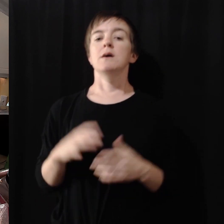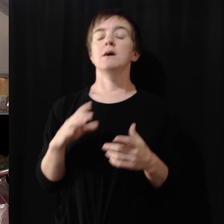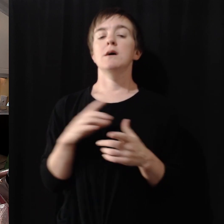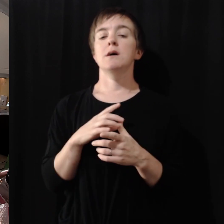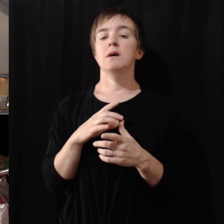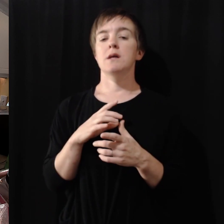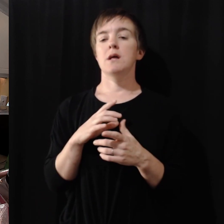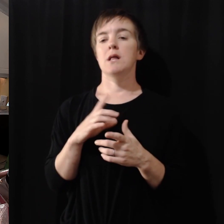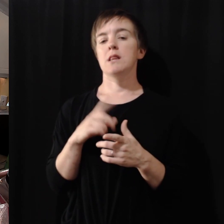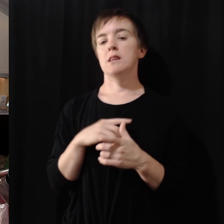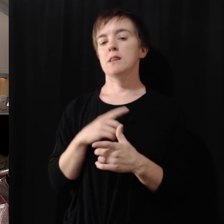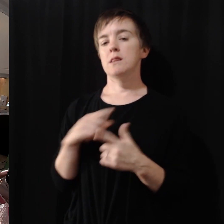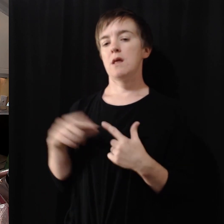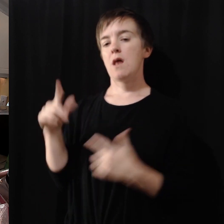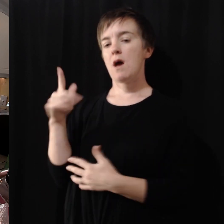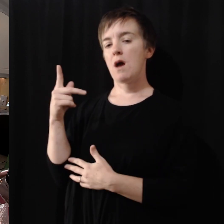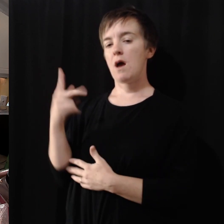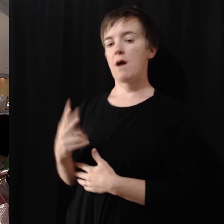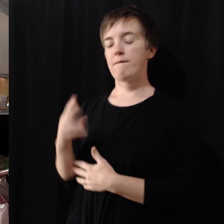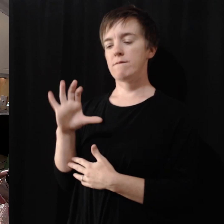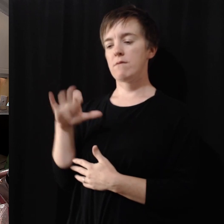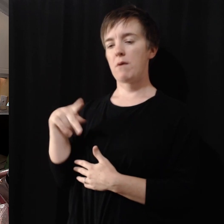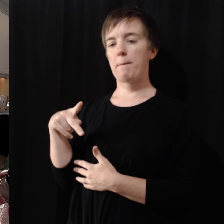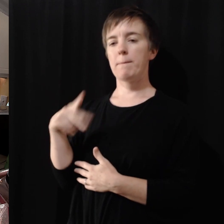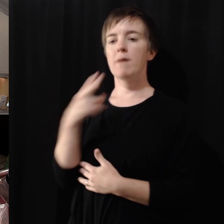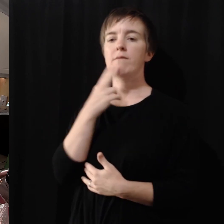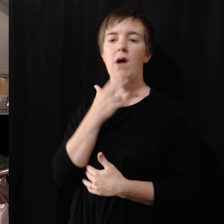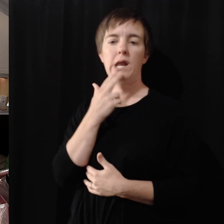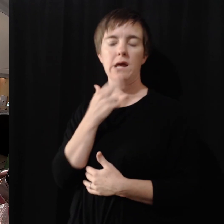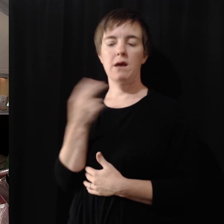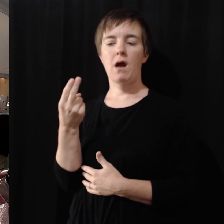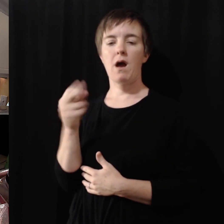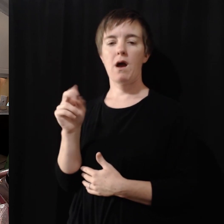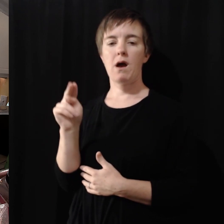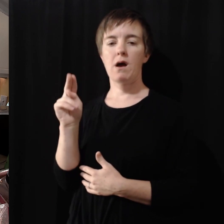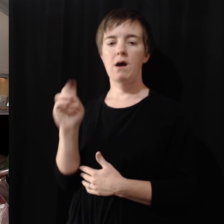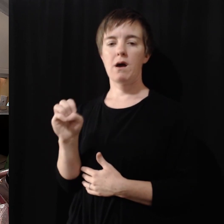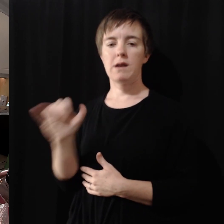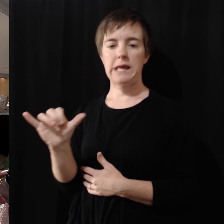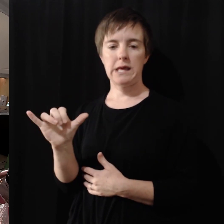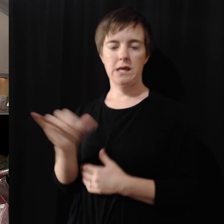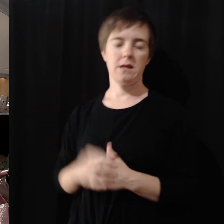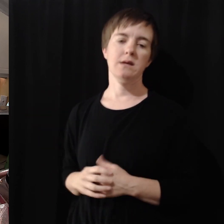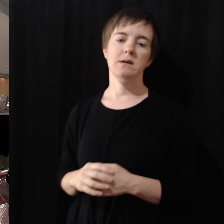And then it calls for about a half a cup of honey.